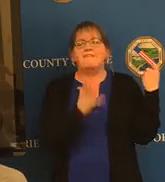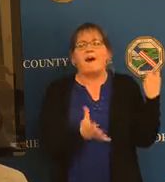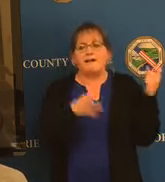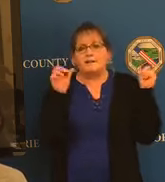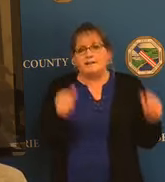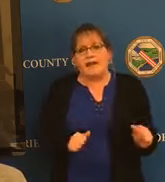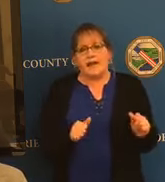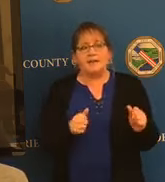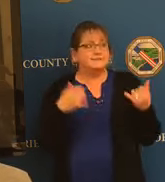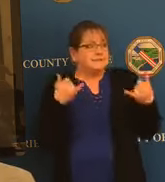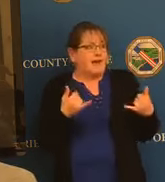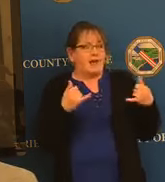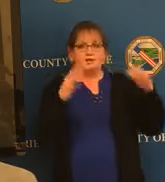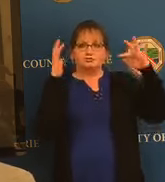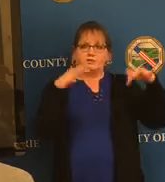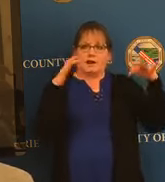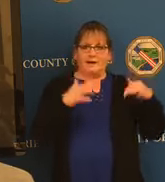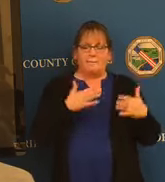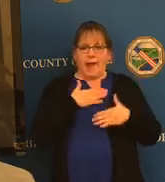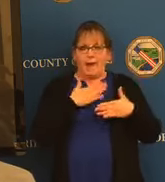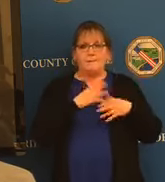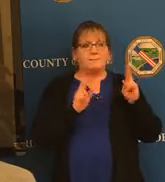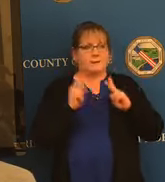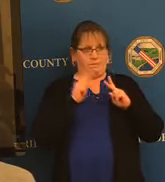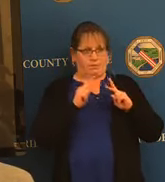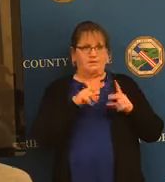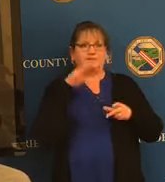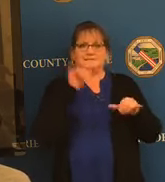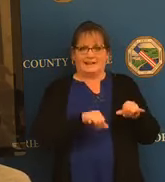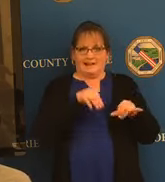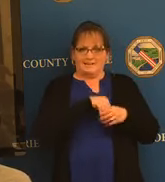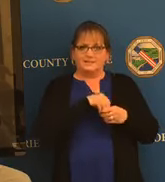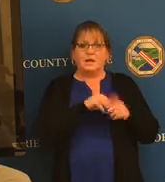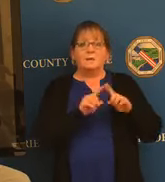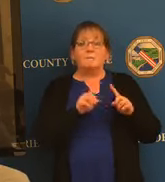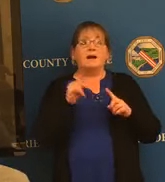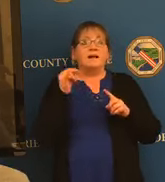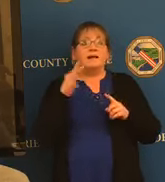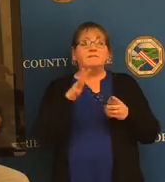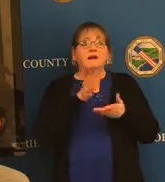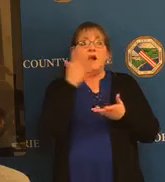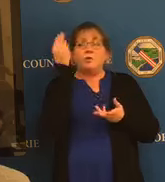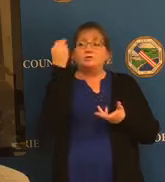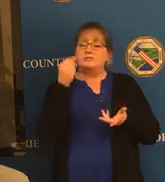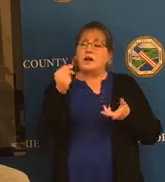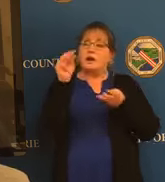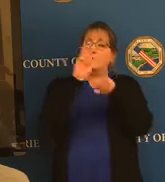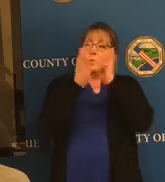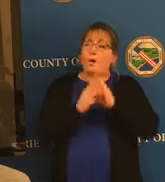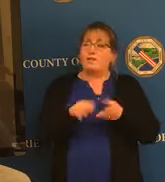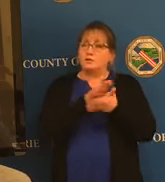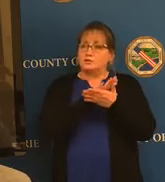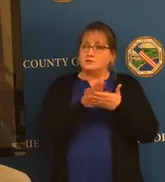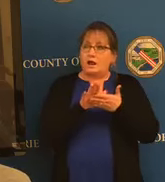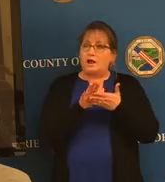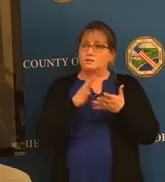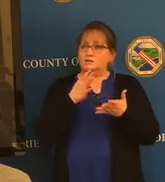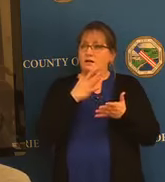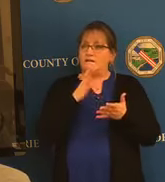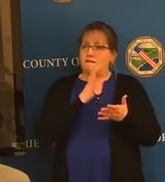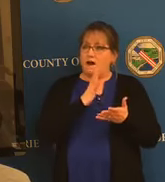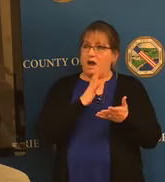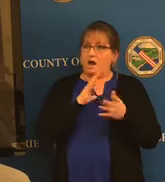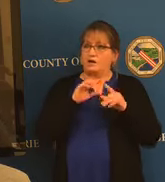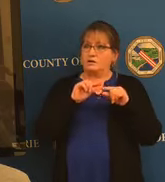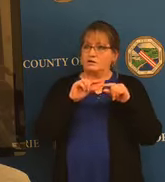it's a rainy day today, I'm glad people are staying inside, but if it was a nicer day out and you wanted to go walk with your family members or ride your bike, that's okay. But don't do it